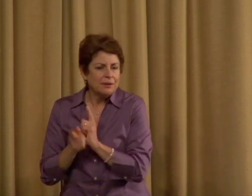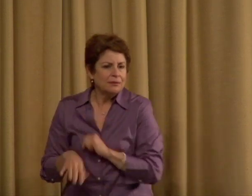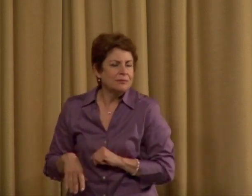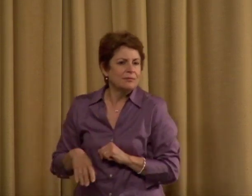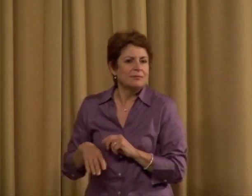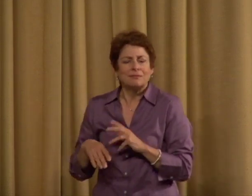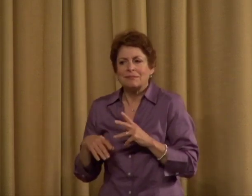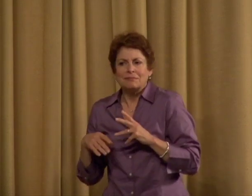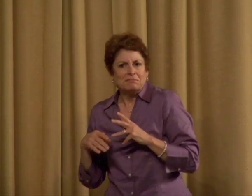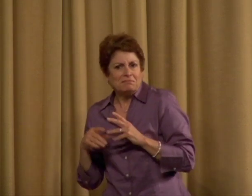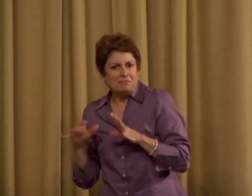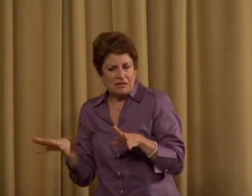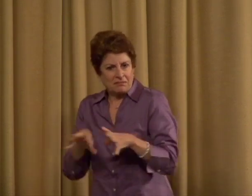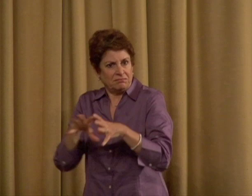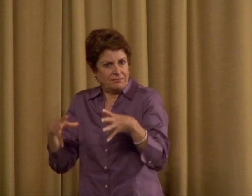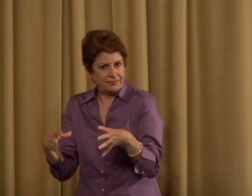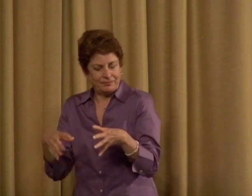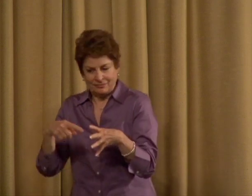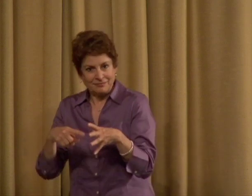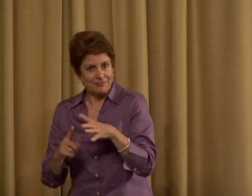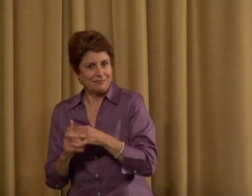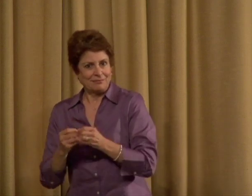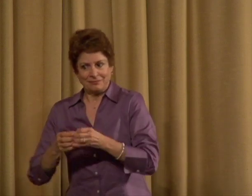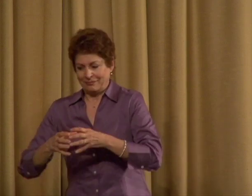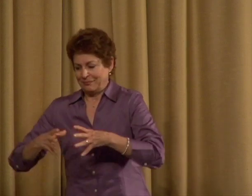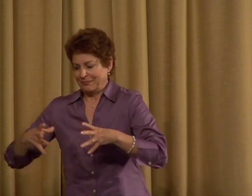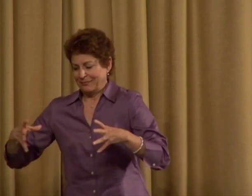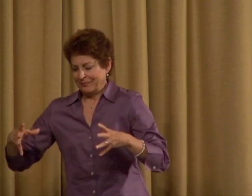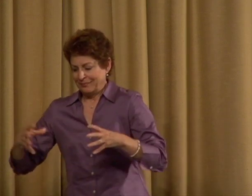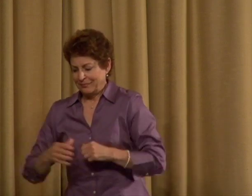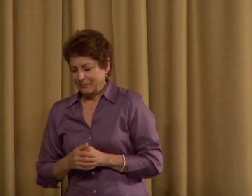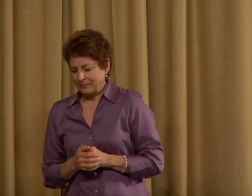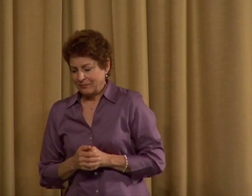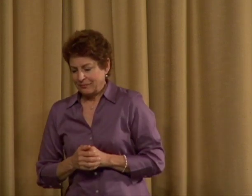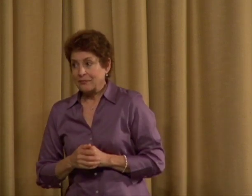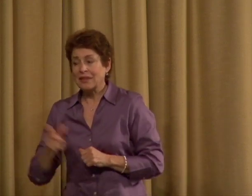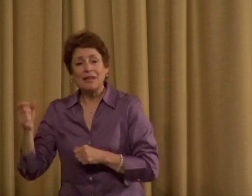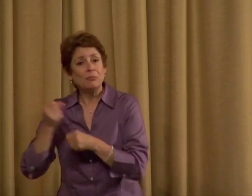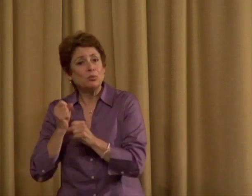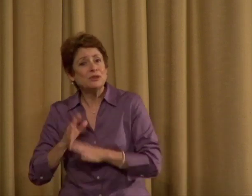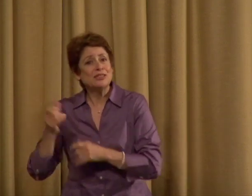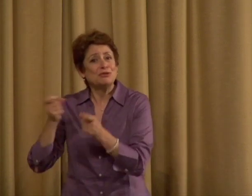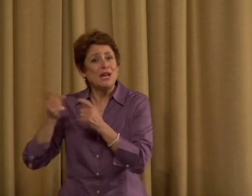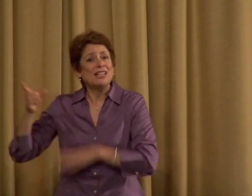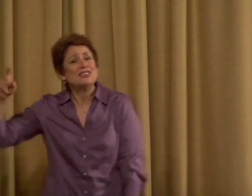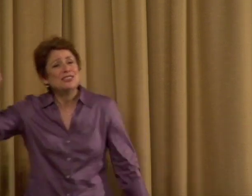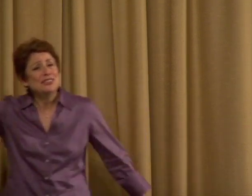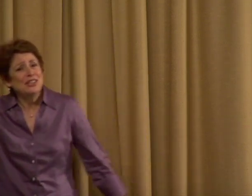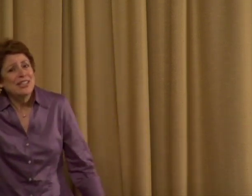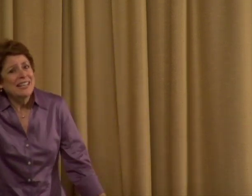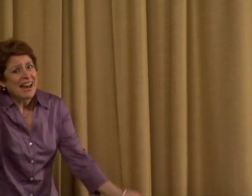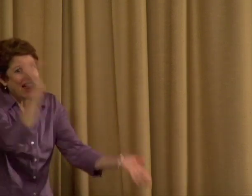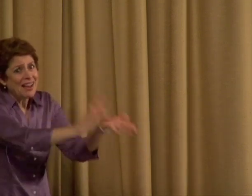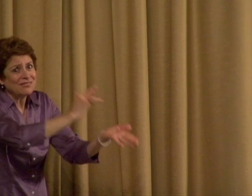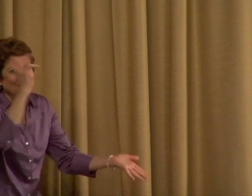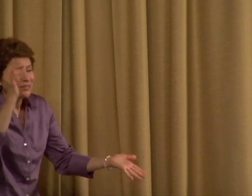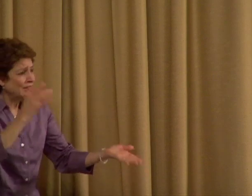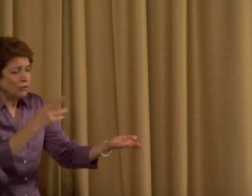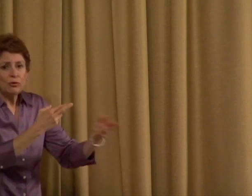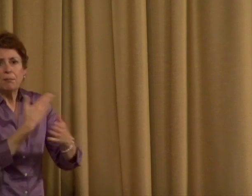coaching, helping with translation, that has been a pool, that has expanded those folks that help us deaf actors. So